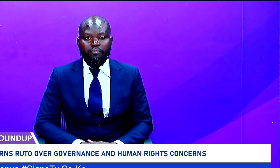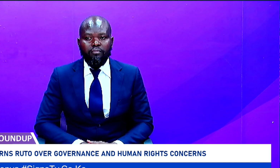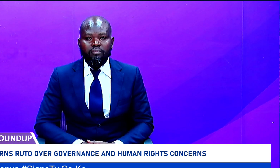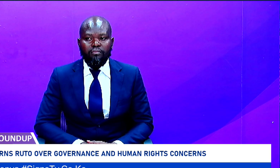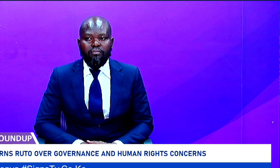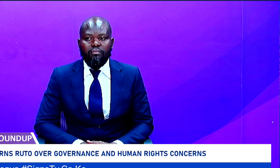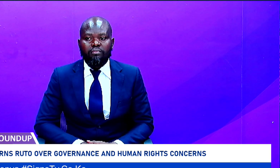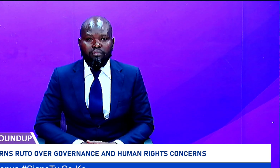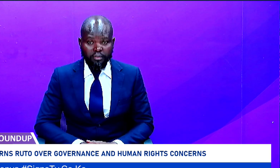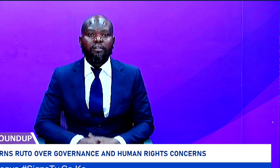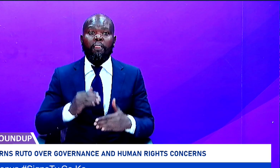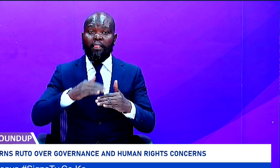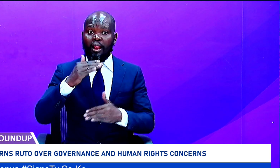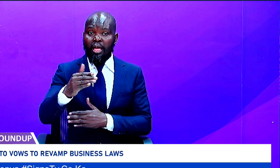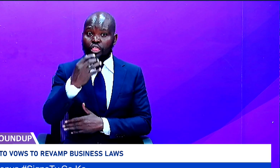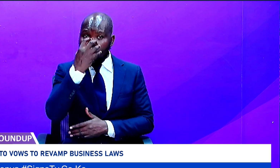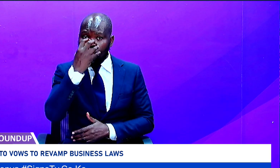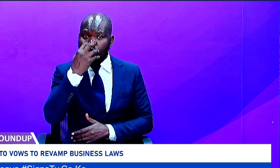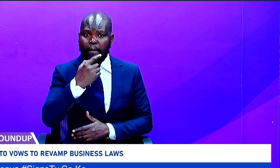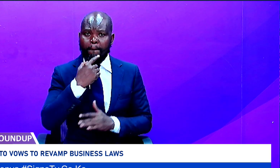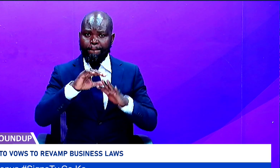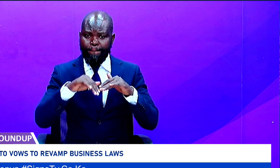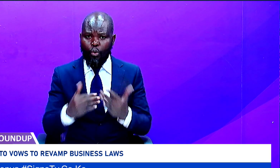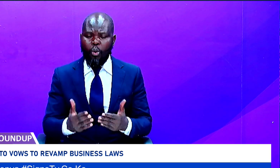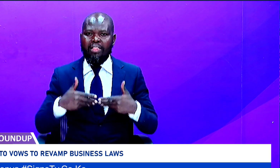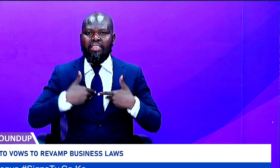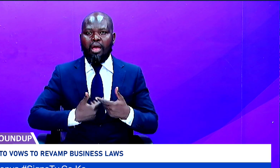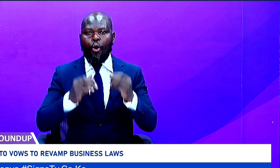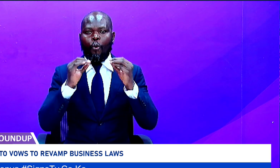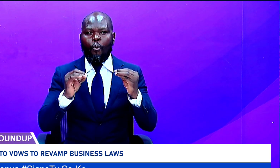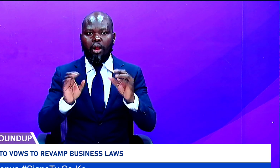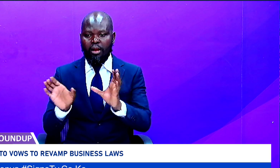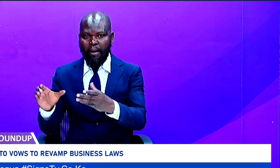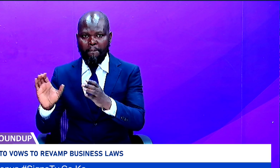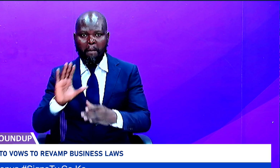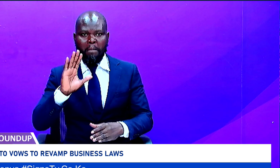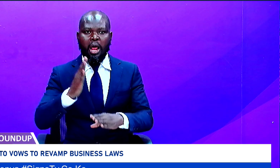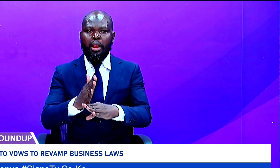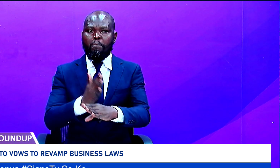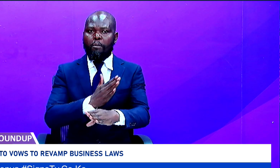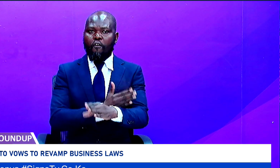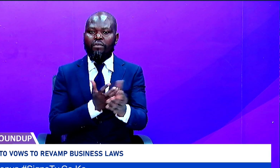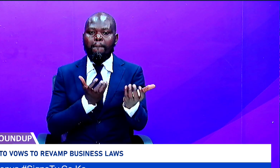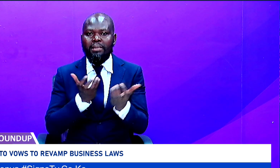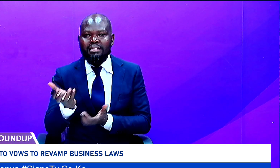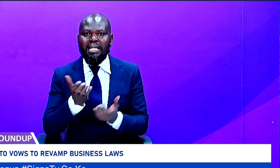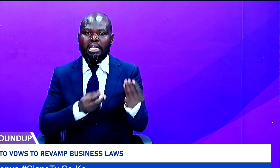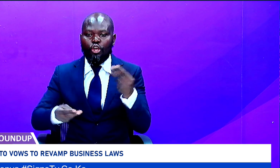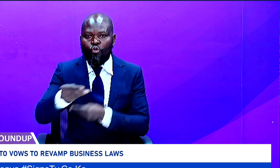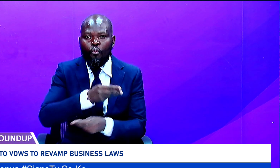From that news update, we have President William Ruto has reiterated his commitment to improving the business environment in